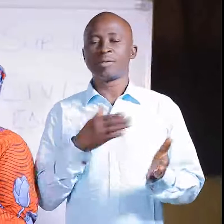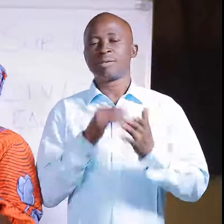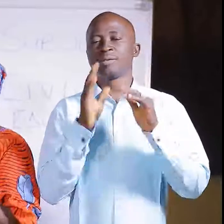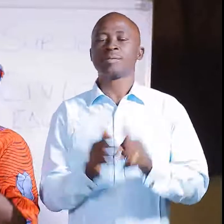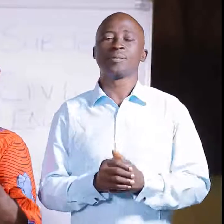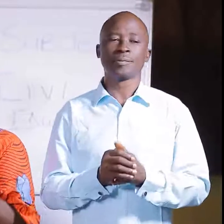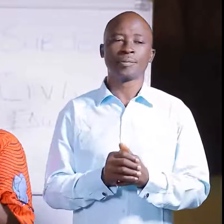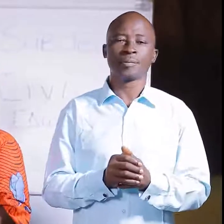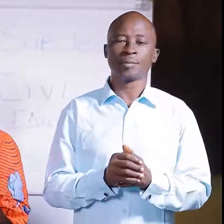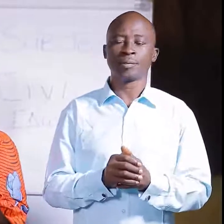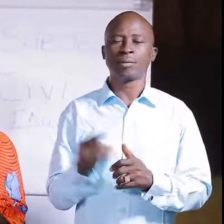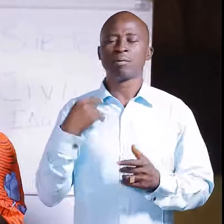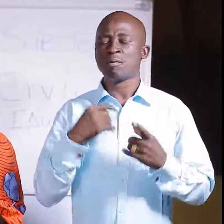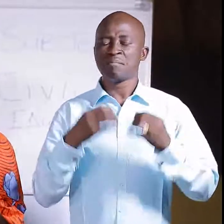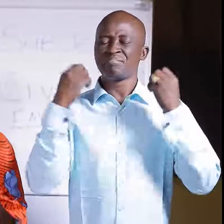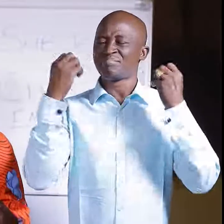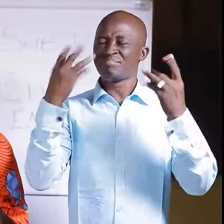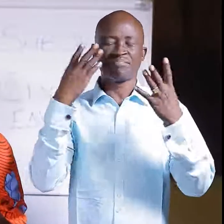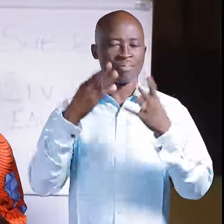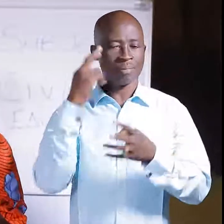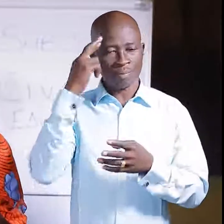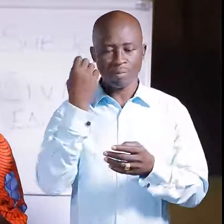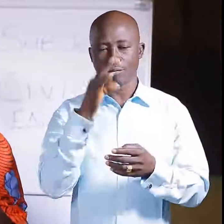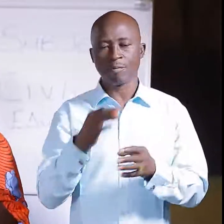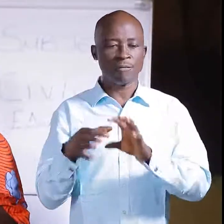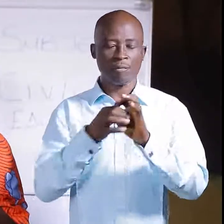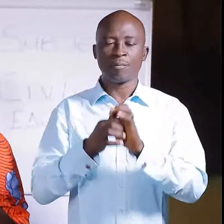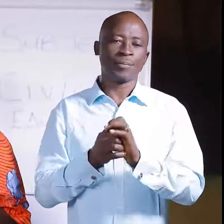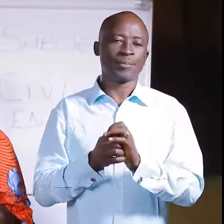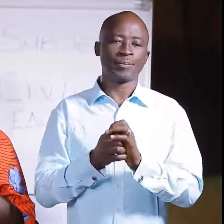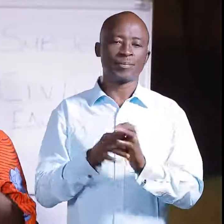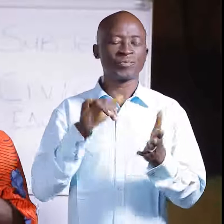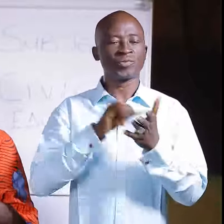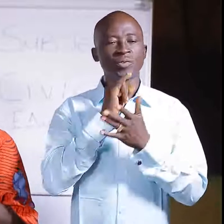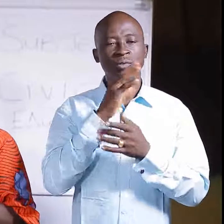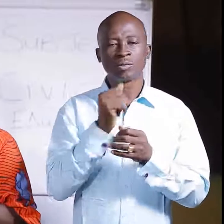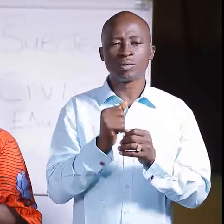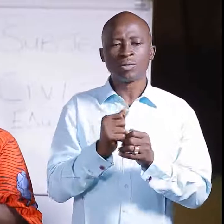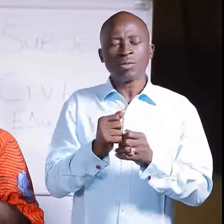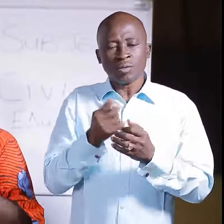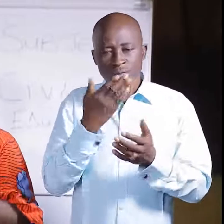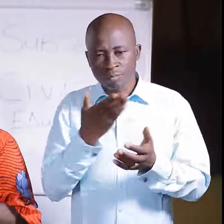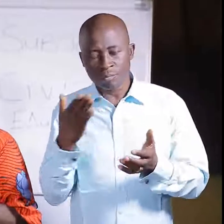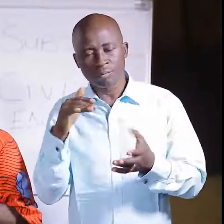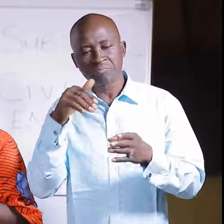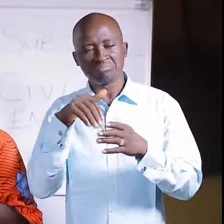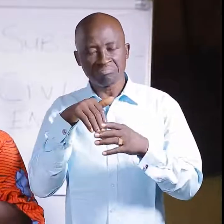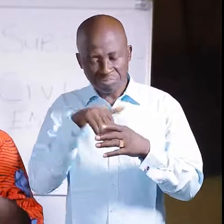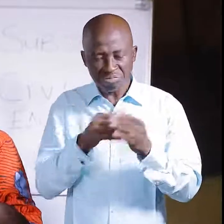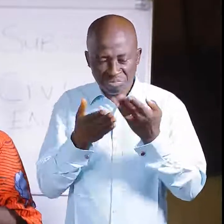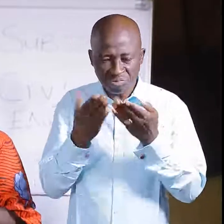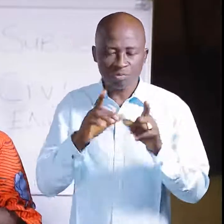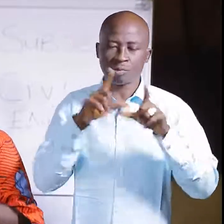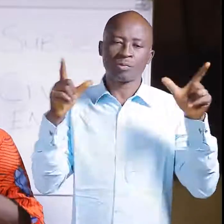there are several attributes of cooperation. That is, the ingredients in a layman language